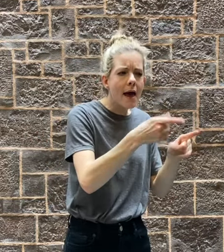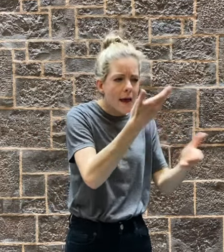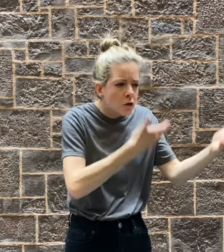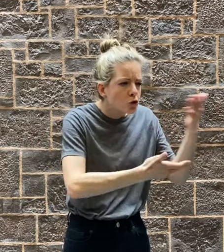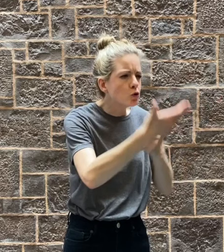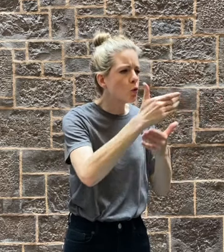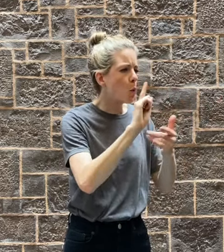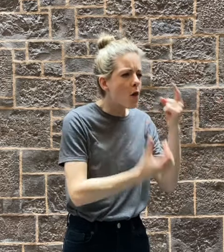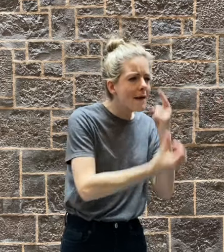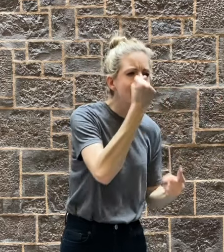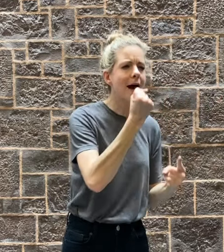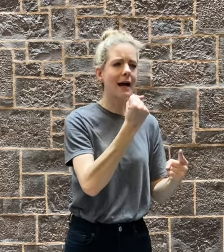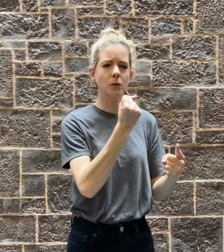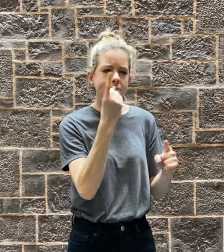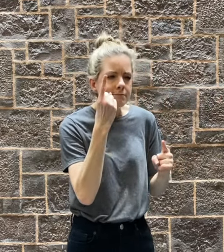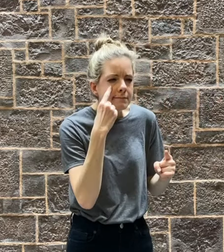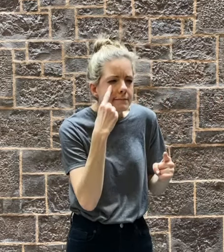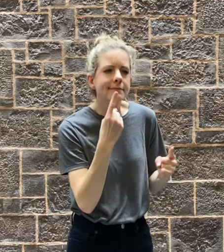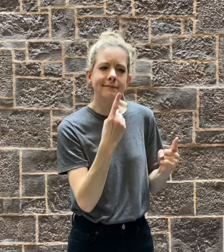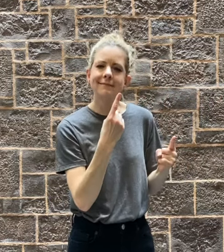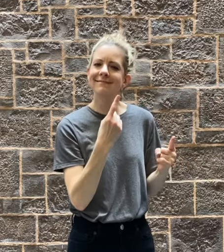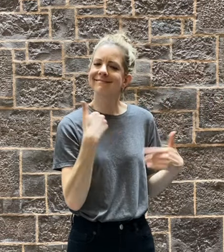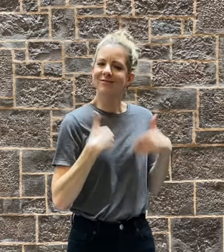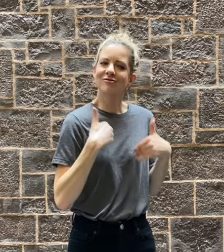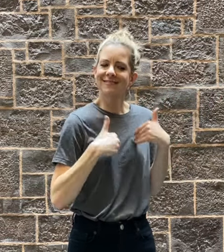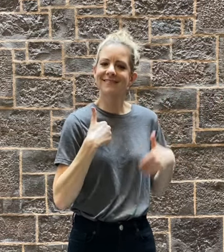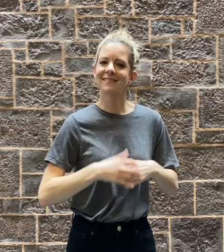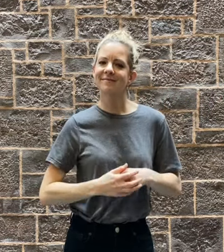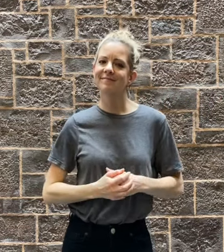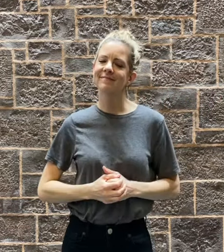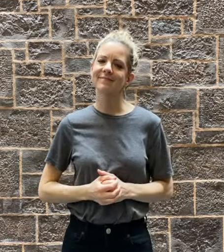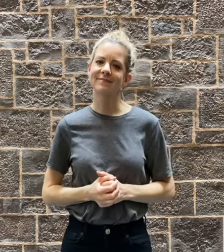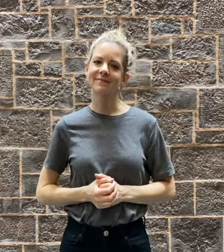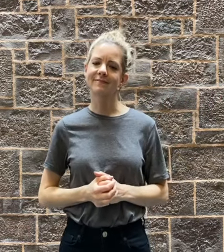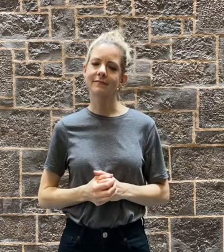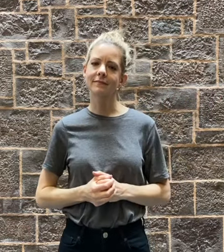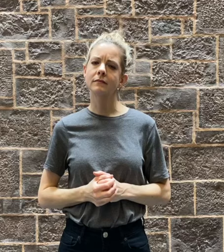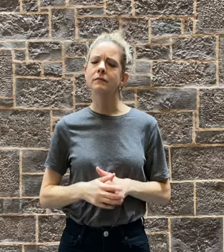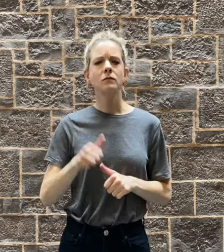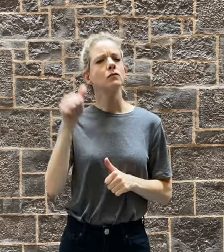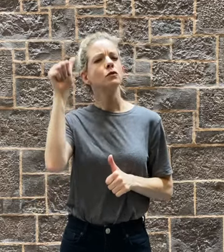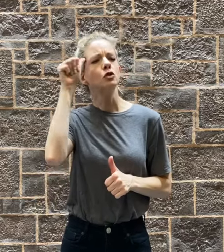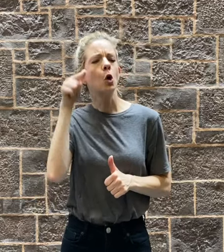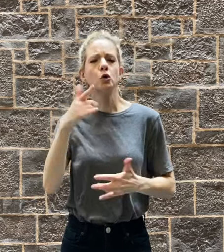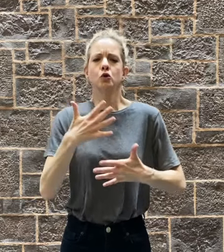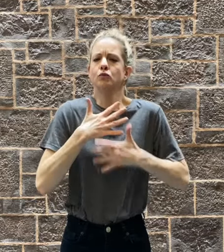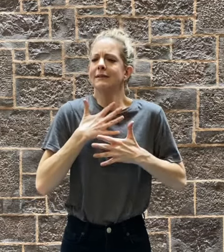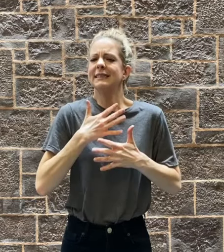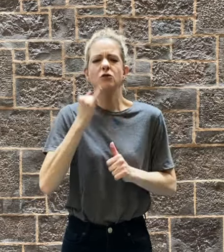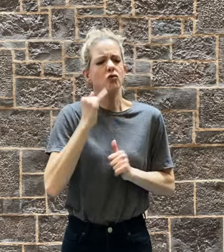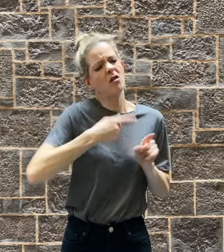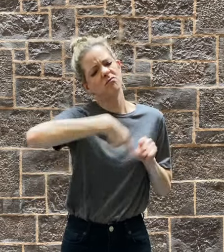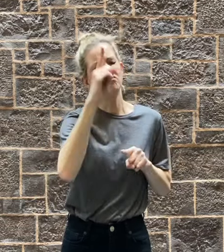everyone went in with their explorations too. Know that when you breathe wrong, they will send you to Coba,